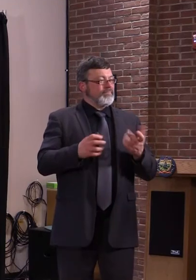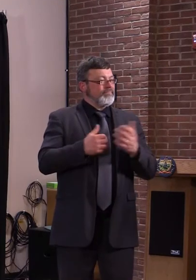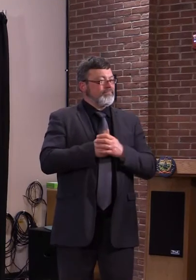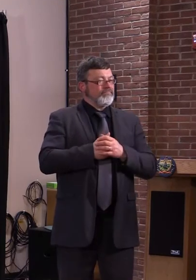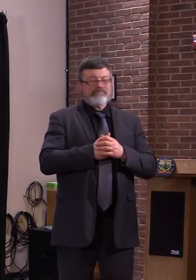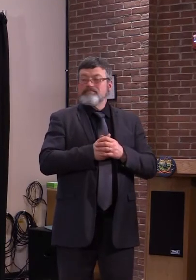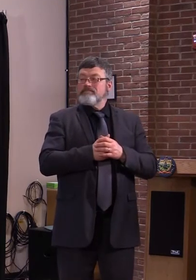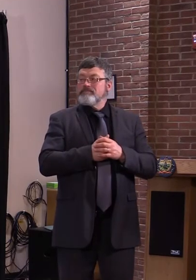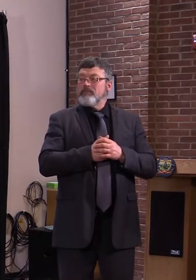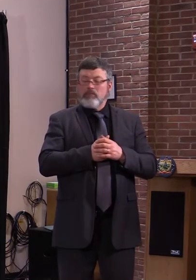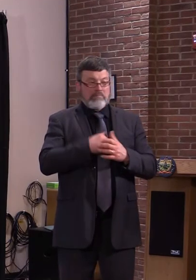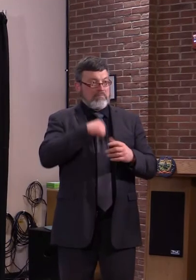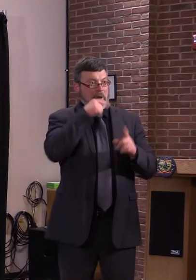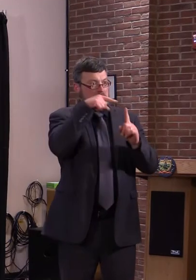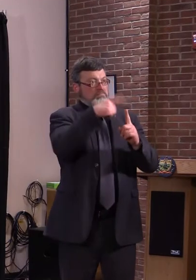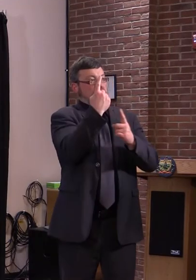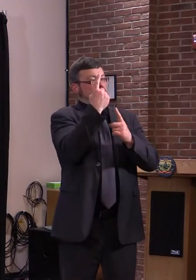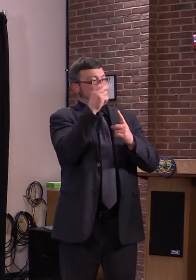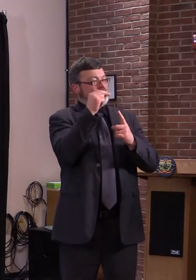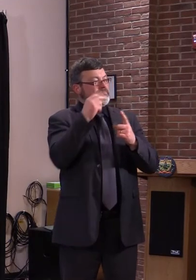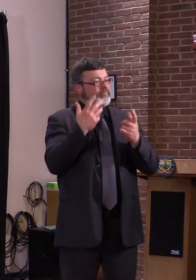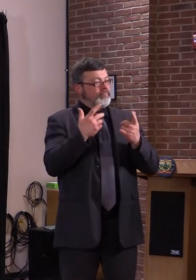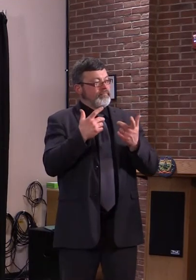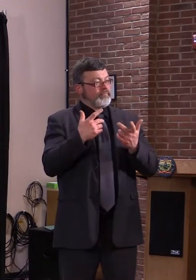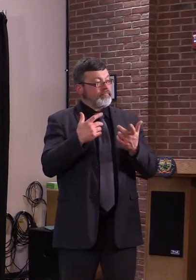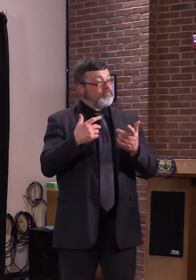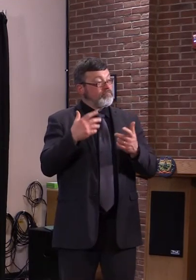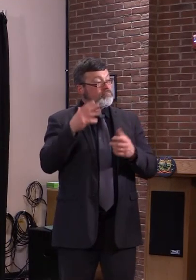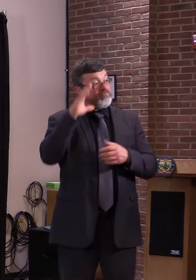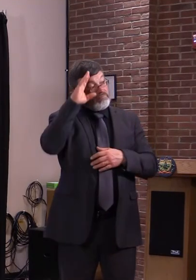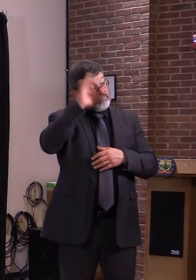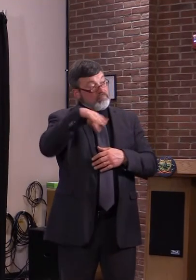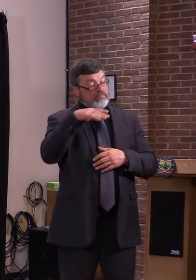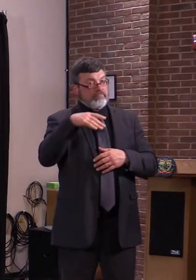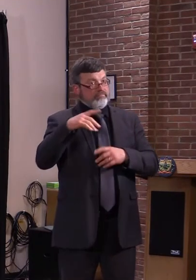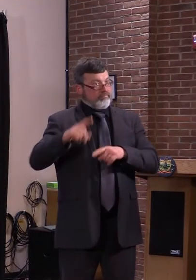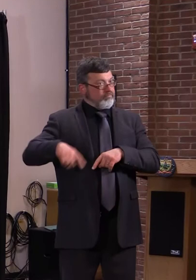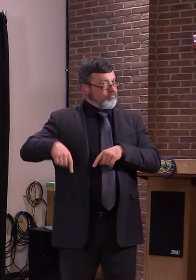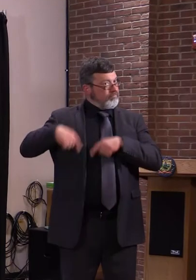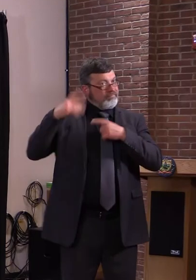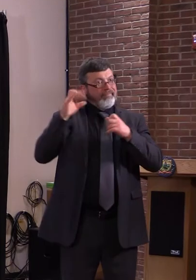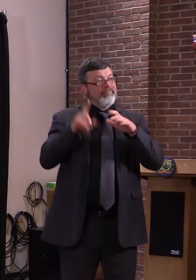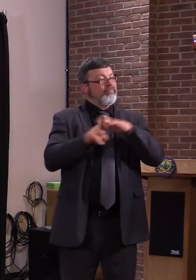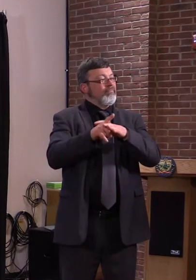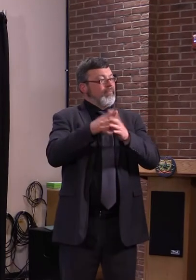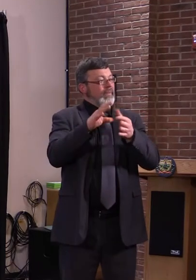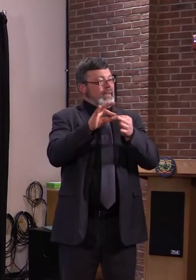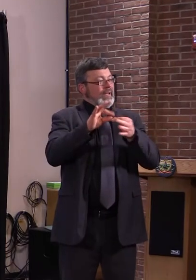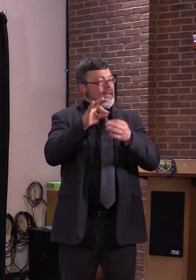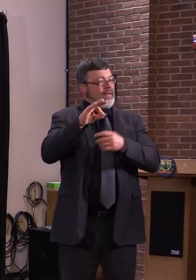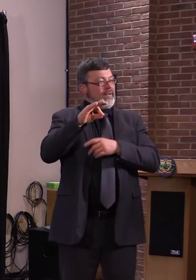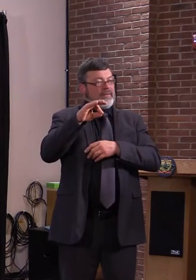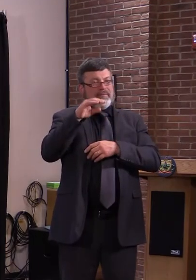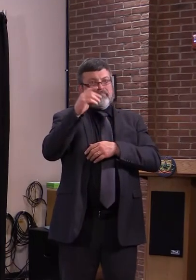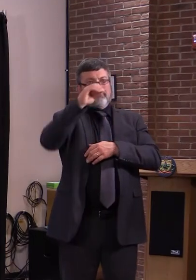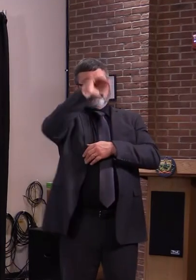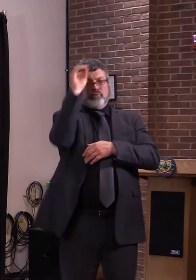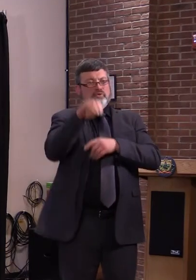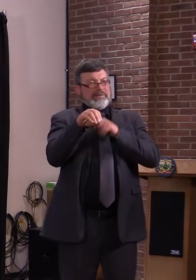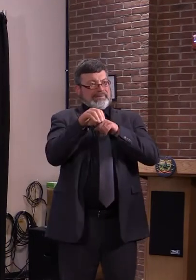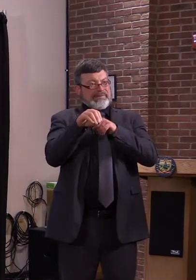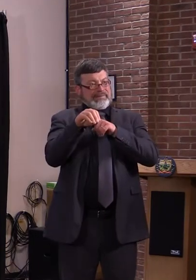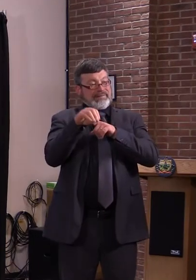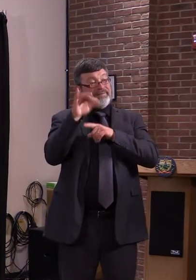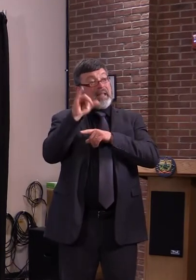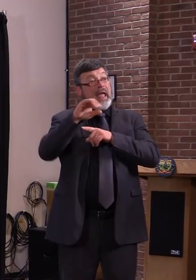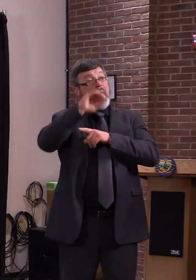one thing we didn't talk about this morning is our percent positivity is now below 5%. It's in the 4.5% range. Hasn't been there